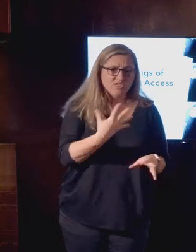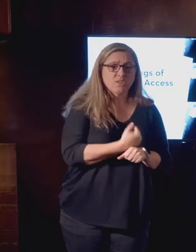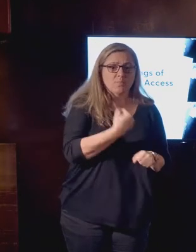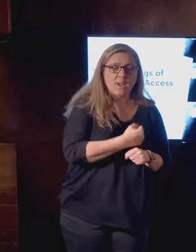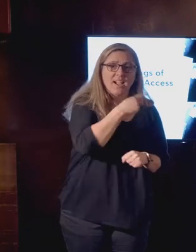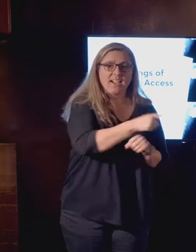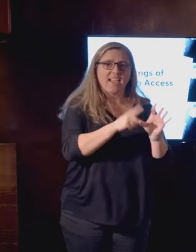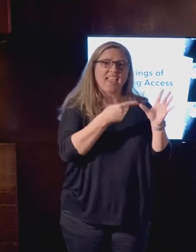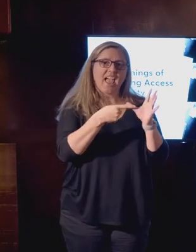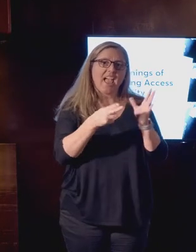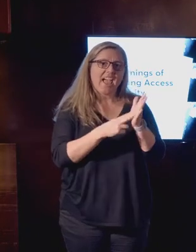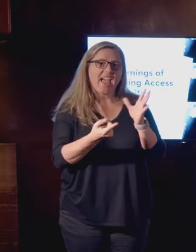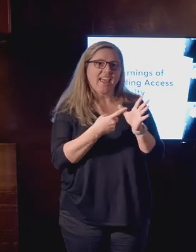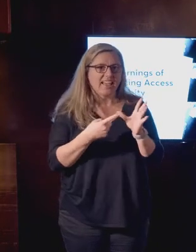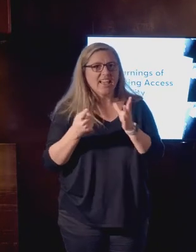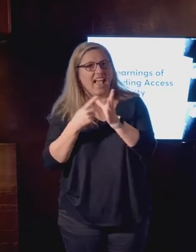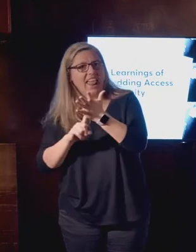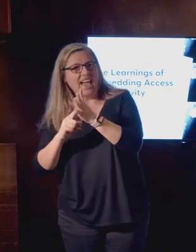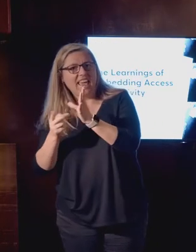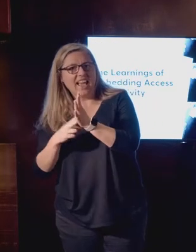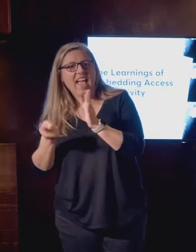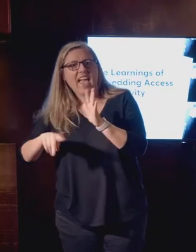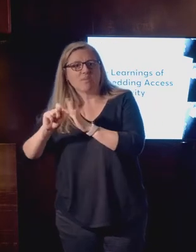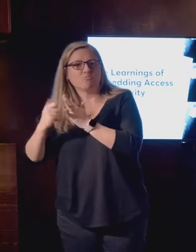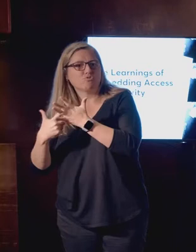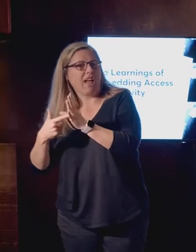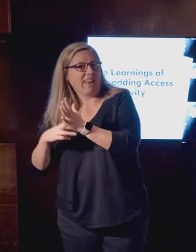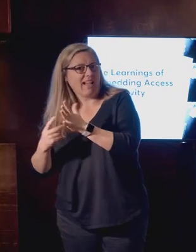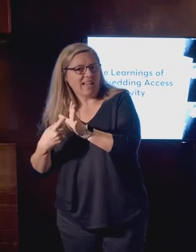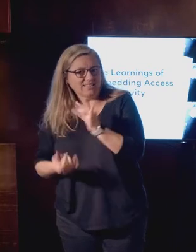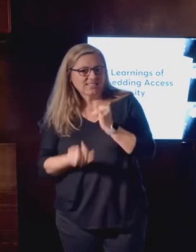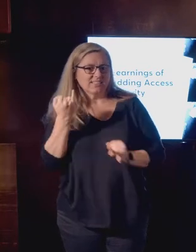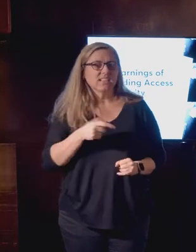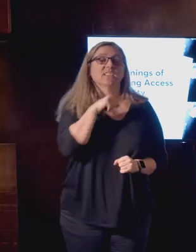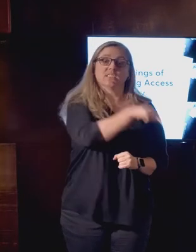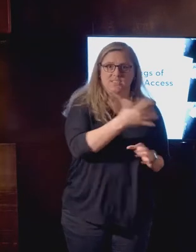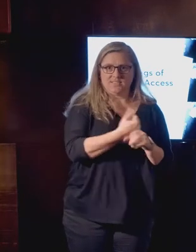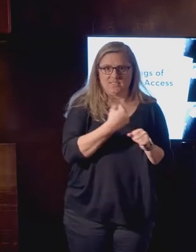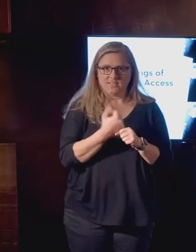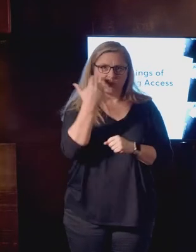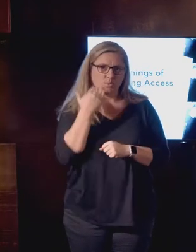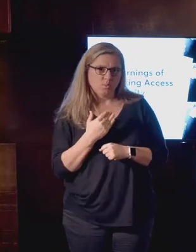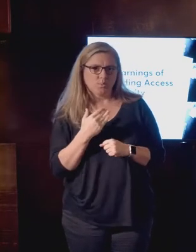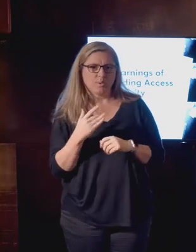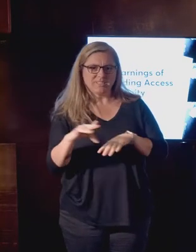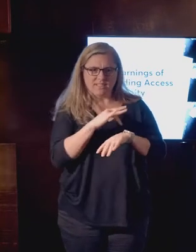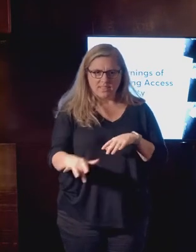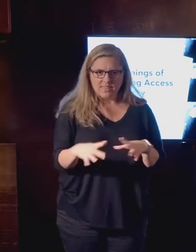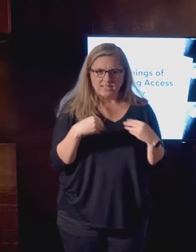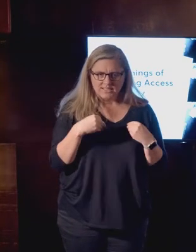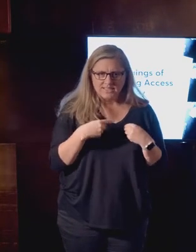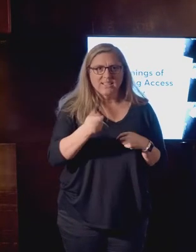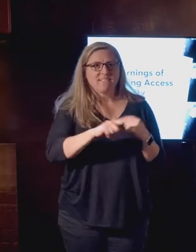Alana and the Piranhas and has worked with the Melbourne Theatre Company's Paddling, Women's Circus, Melbourne Workers Theatre, Music